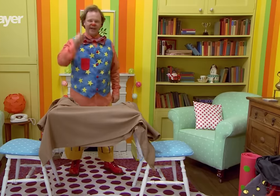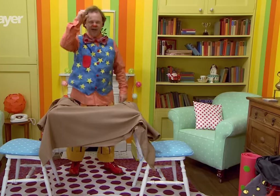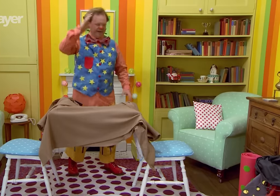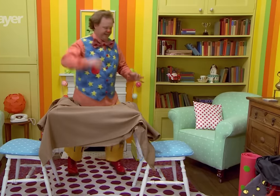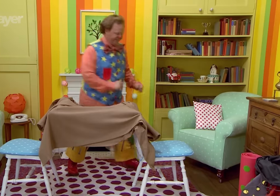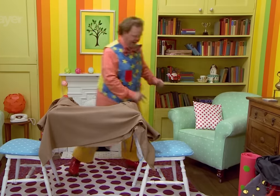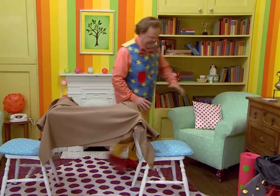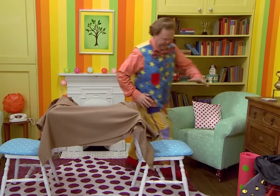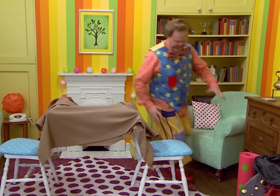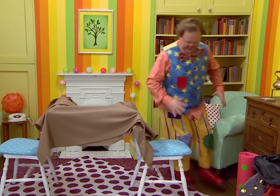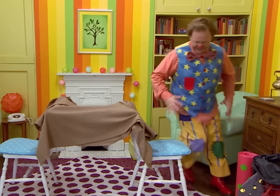know. Let's try it, shall we?